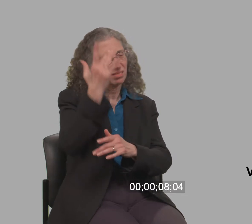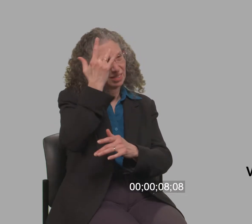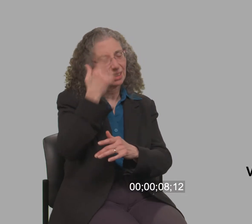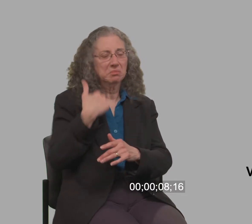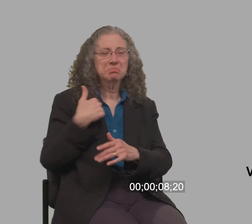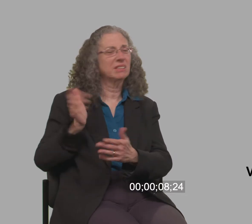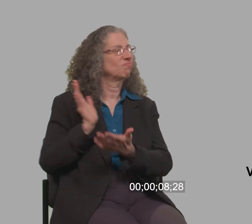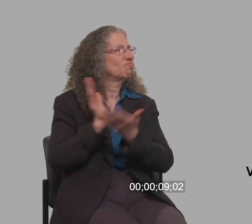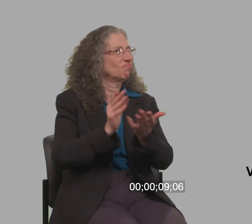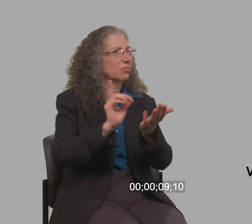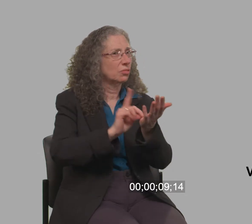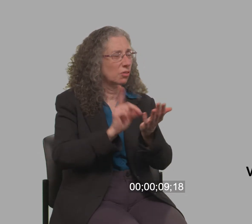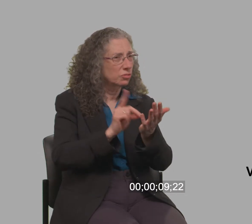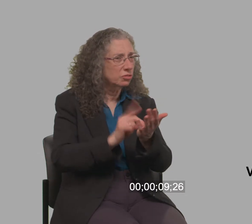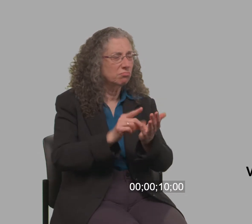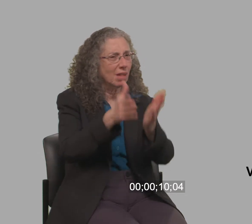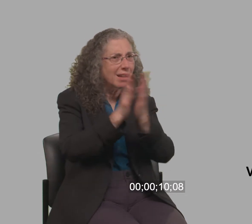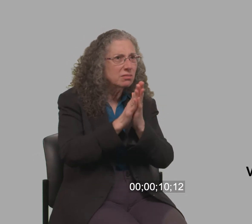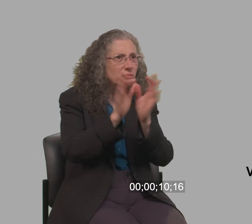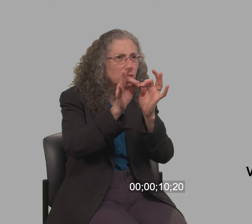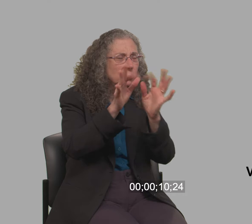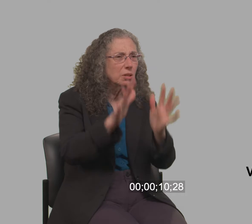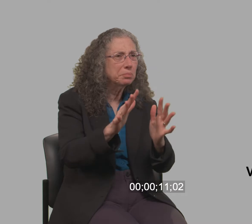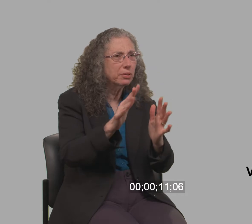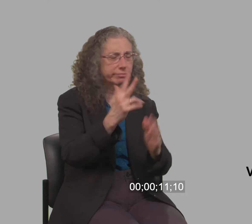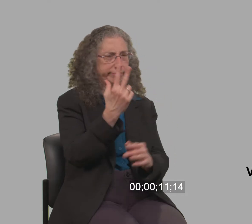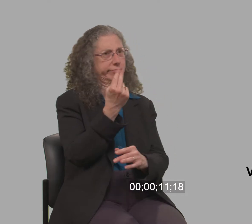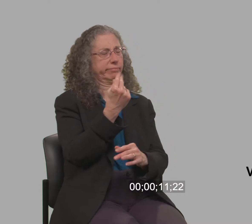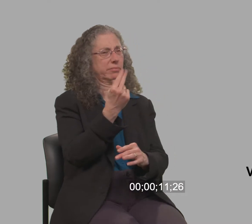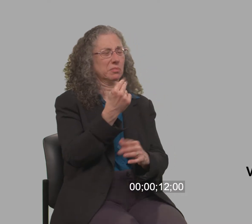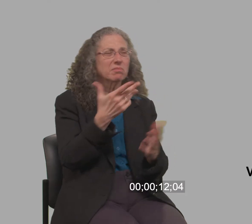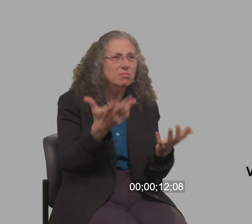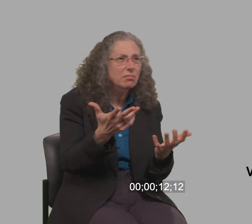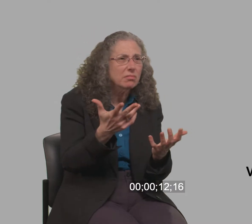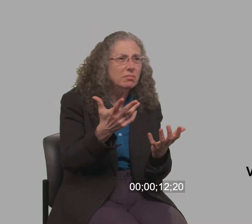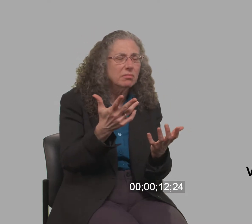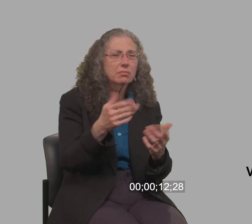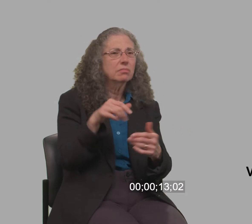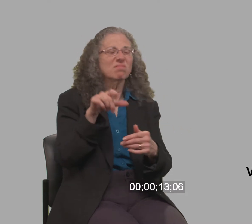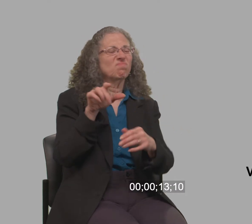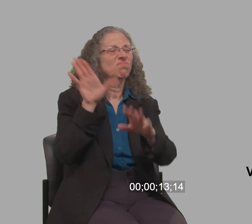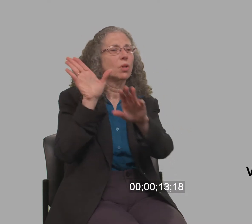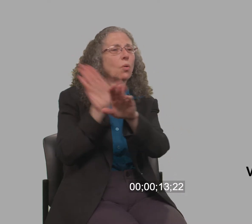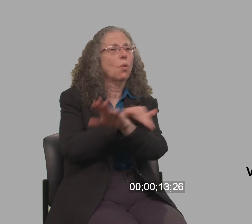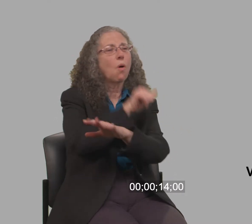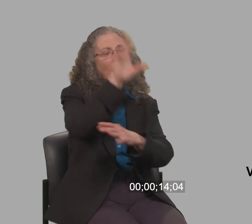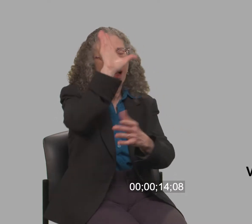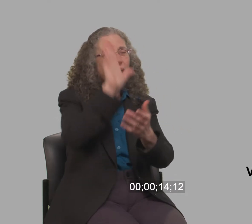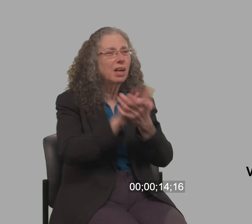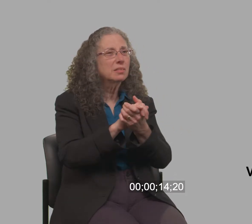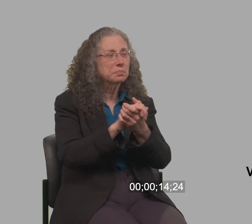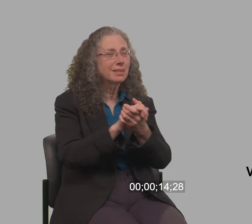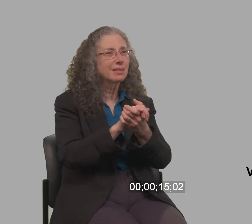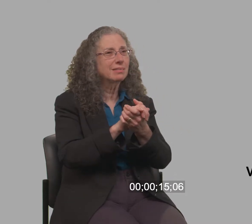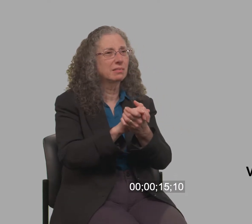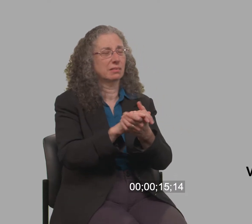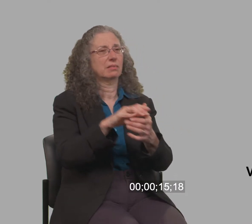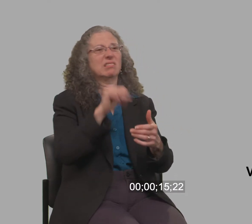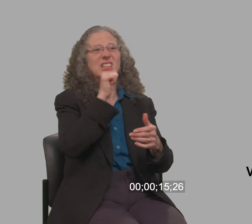one time that one of our sons was sick and we had to take him to the doctor's office, and I requested an interpreter and was denied. Instead,